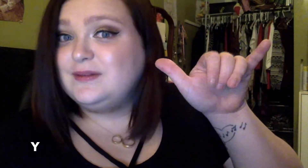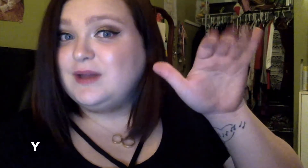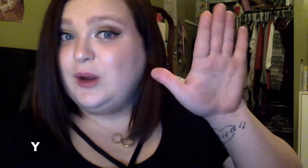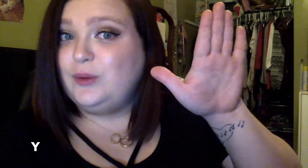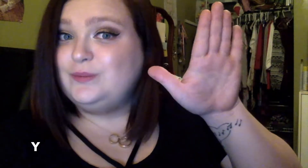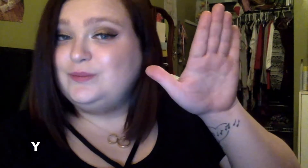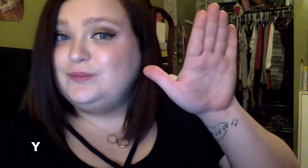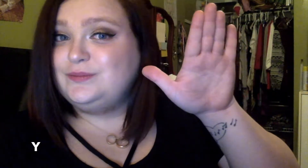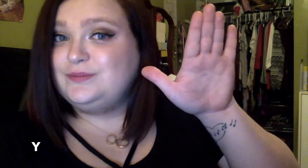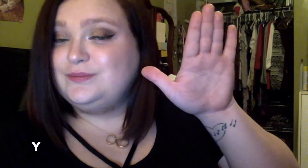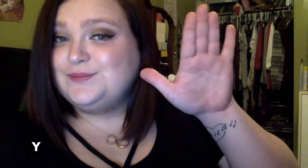So